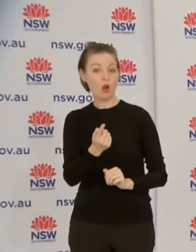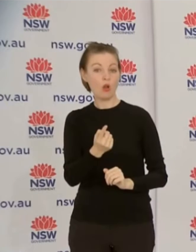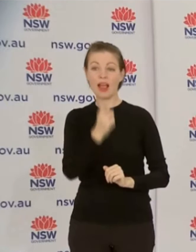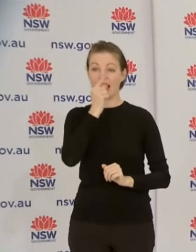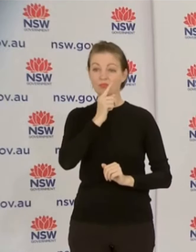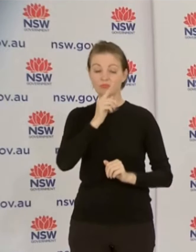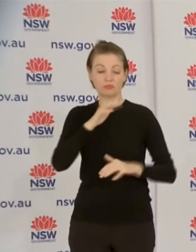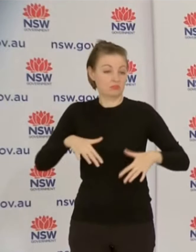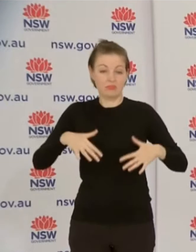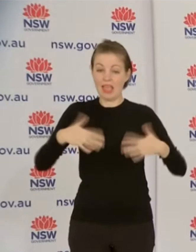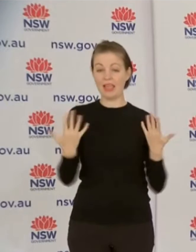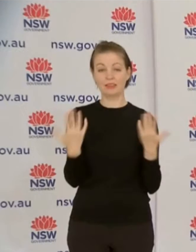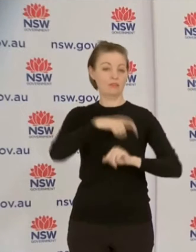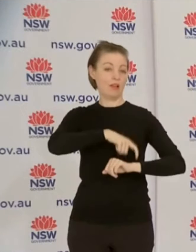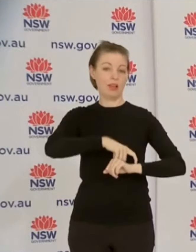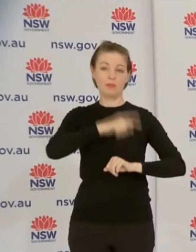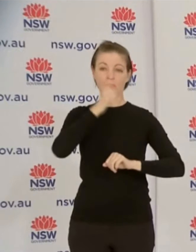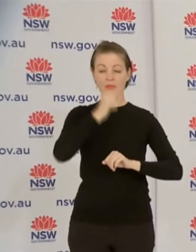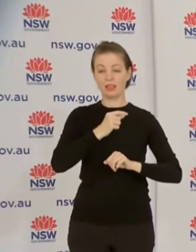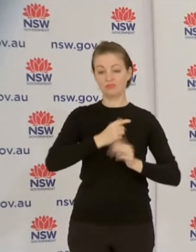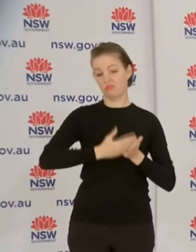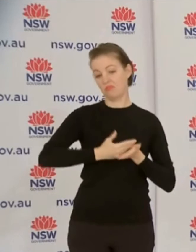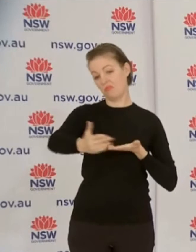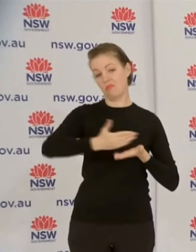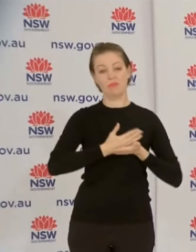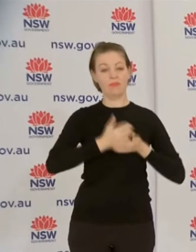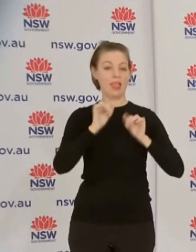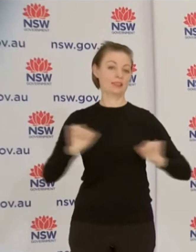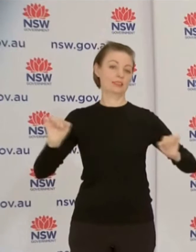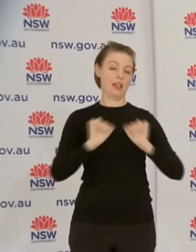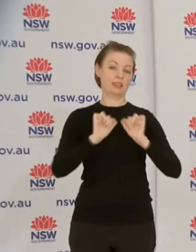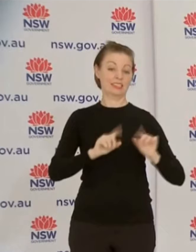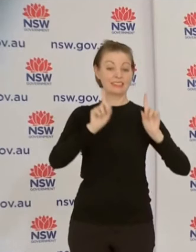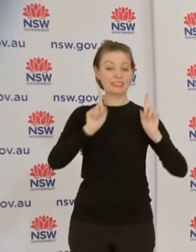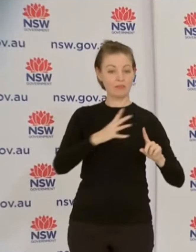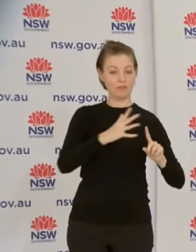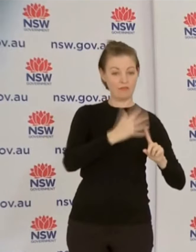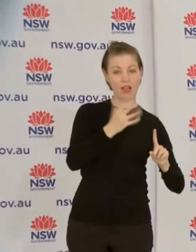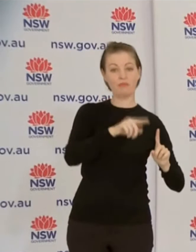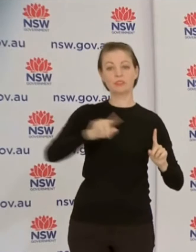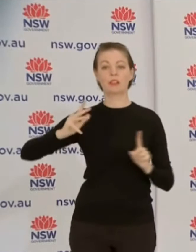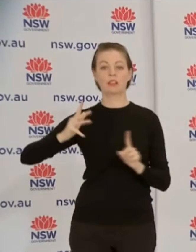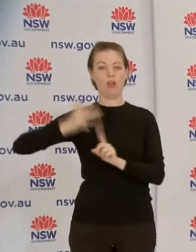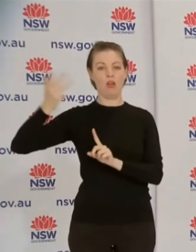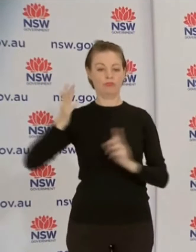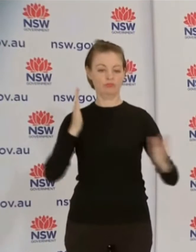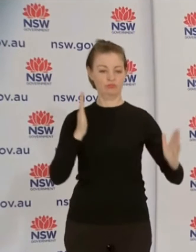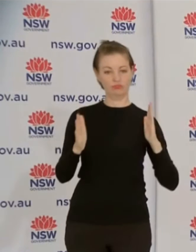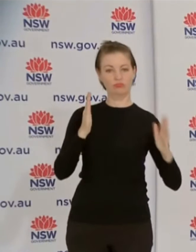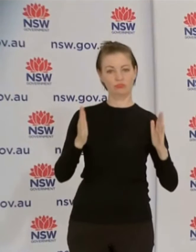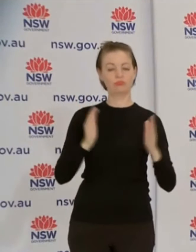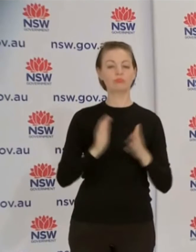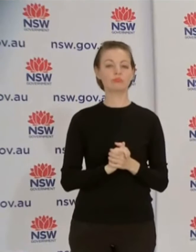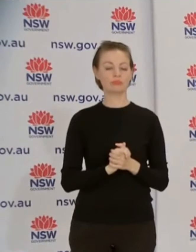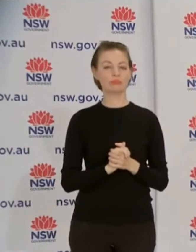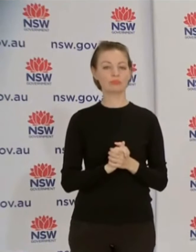starts from 5 a.m. The curfew's still in place, but there'll be unlimited exercise from 5 a.m. to 9 p.m. And now that means that the